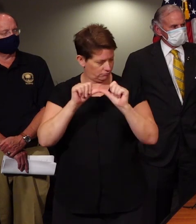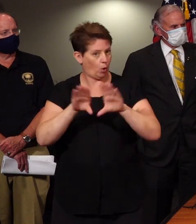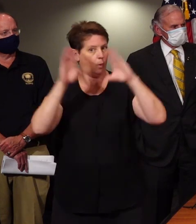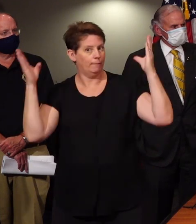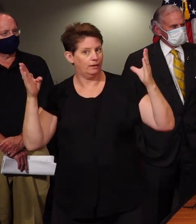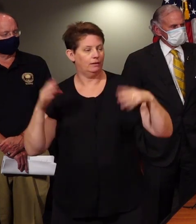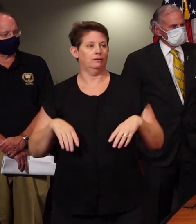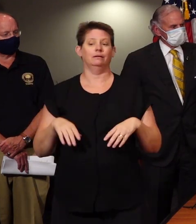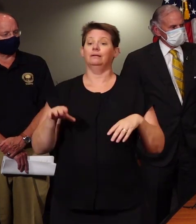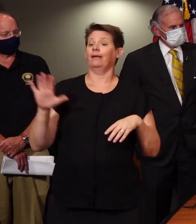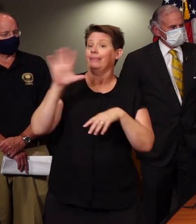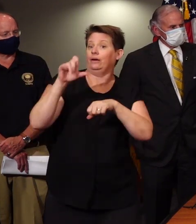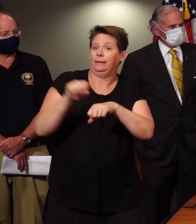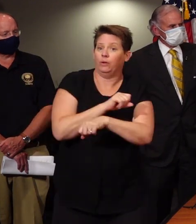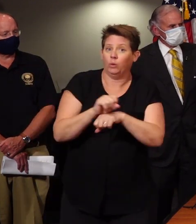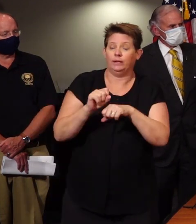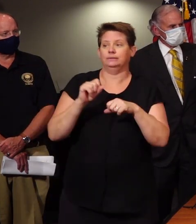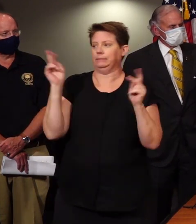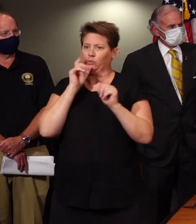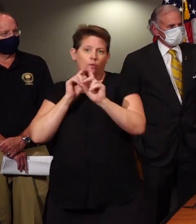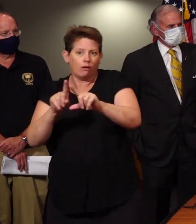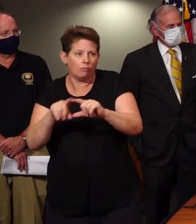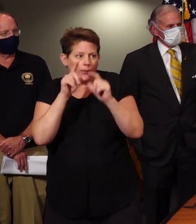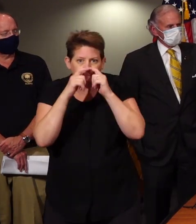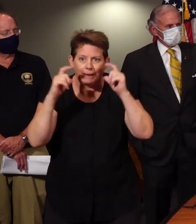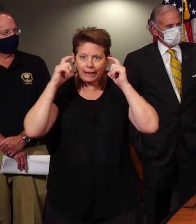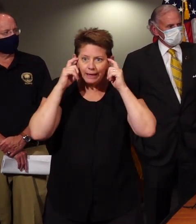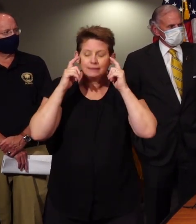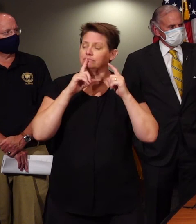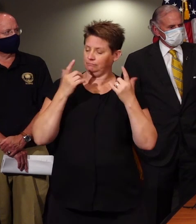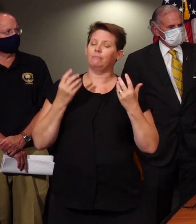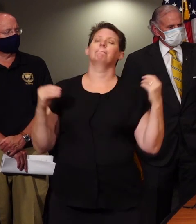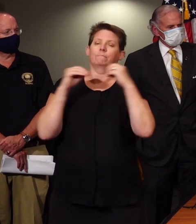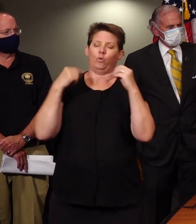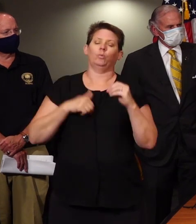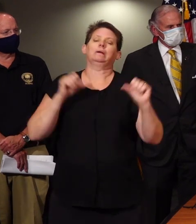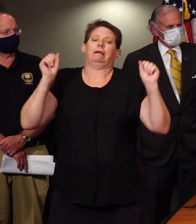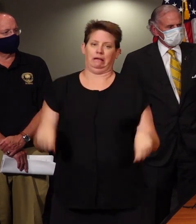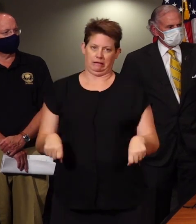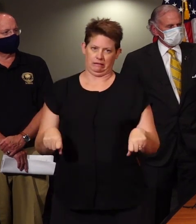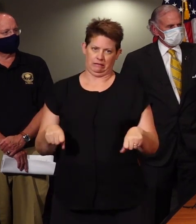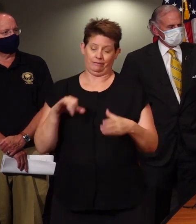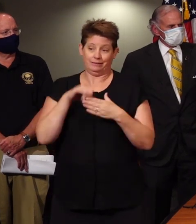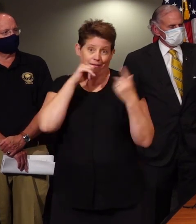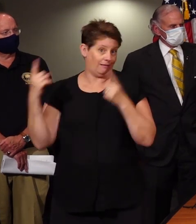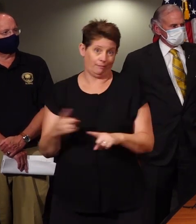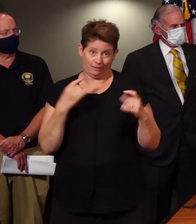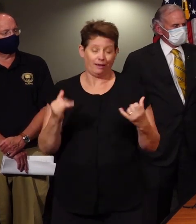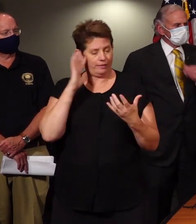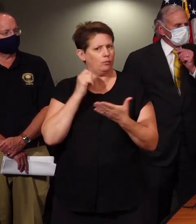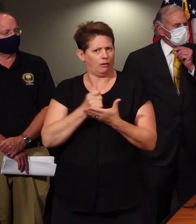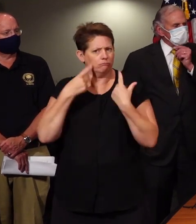required their employees, their patrons to wear masks. So certainly there's a lot more that we can do that's not being done now that would